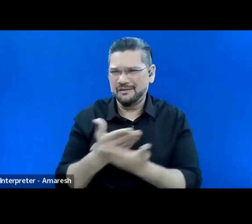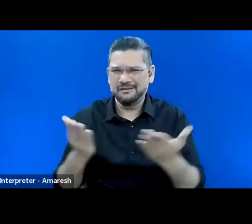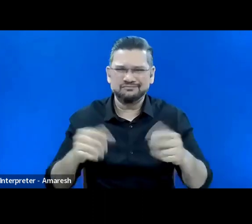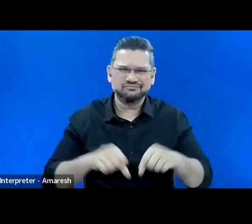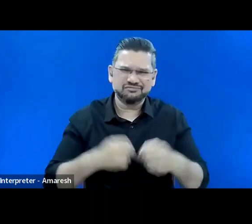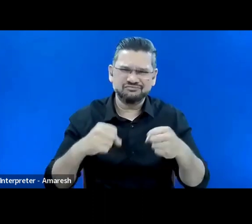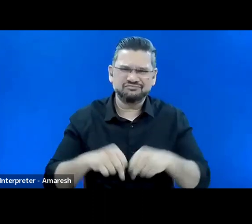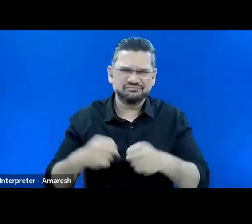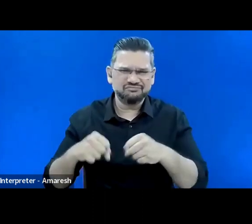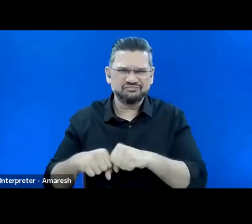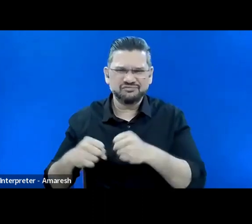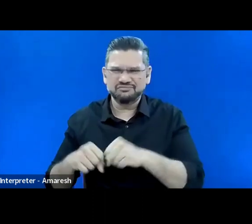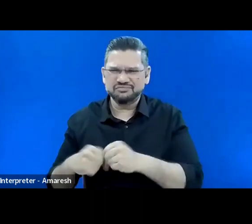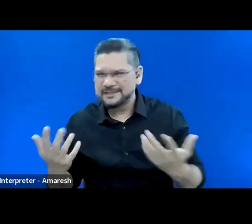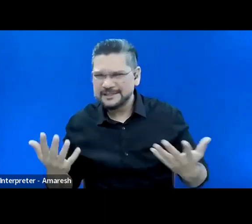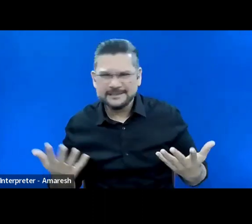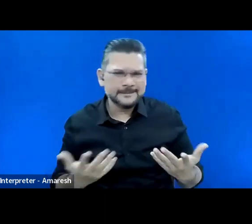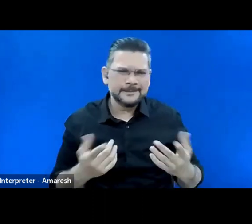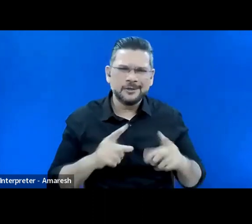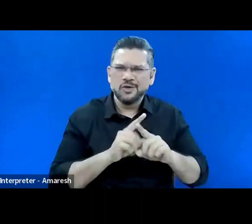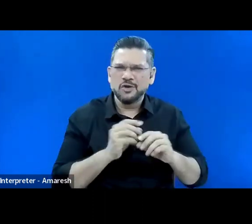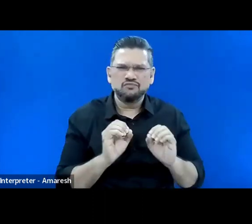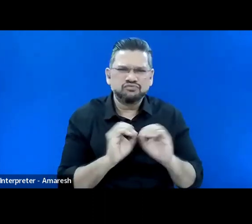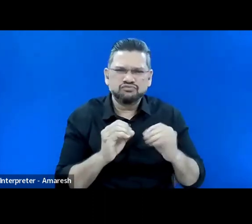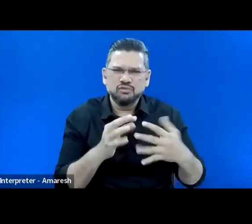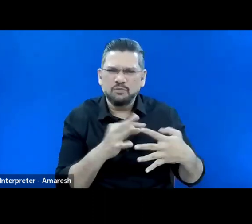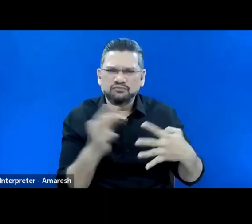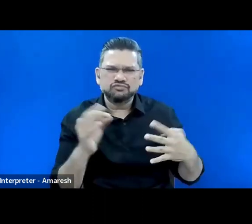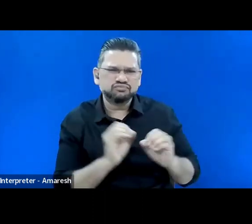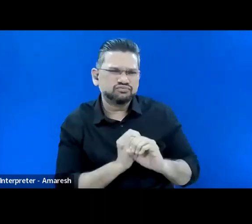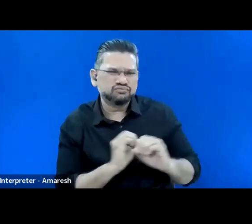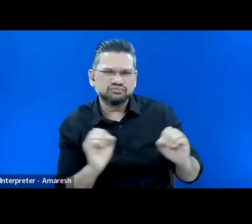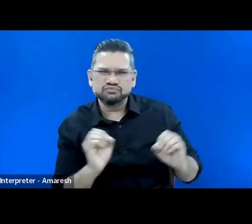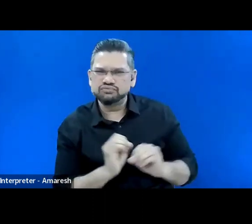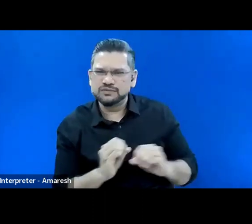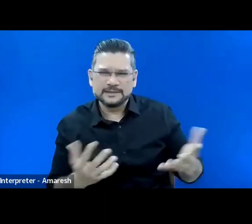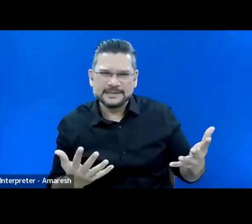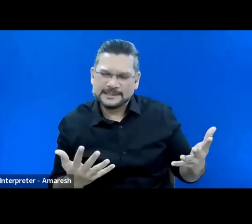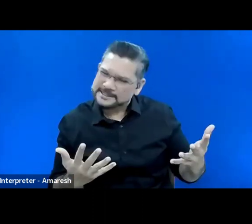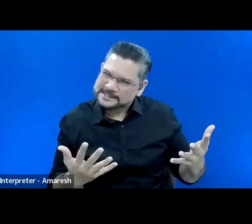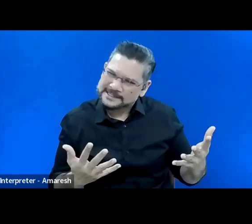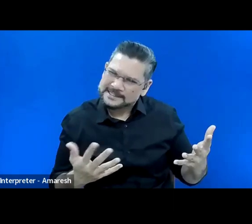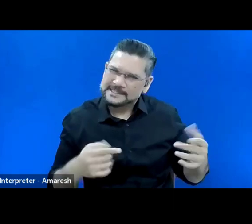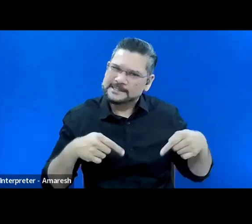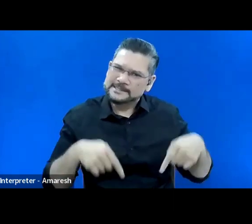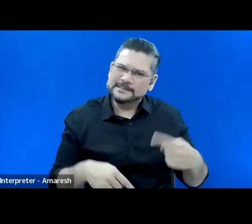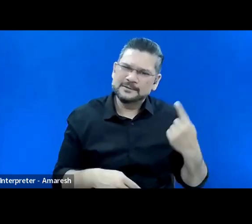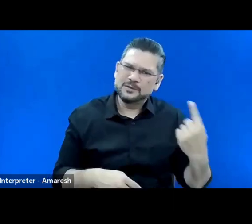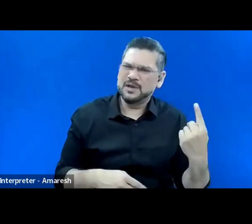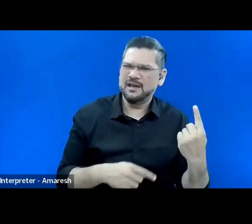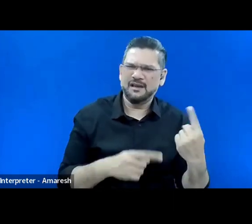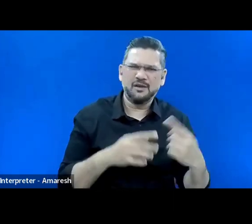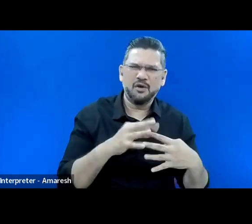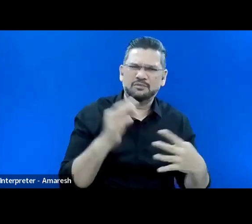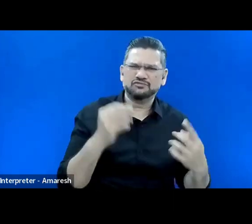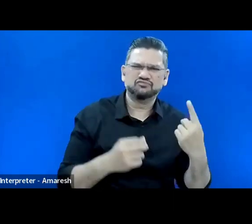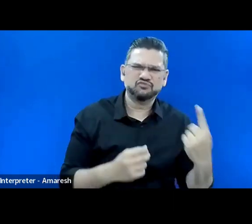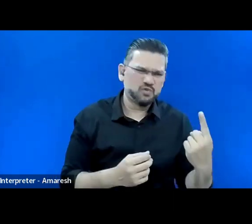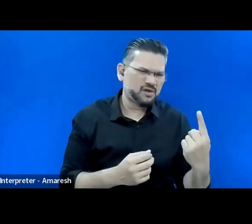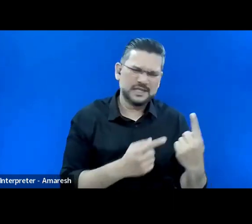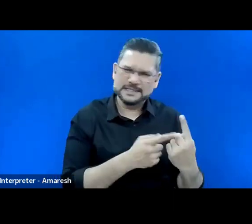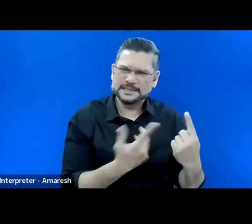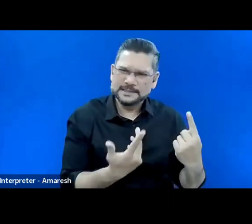have here in Fiji and in the Pacific. And because of this only option we have, most of us